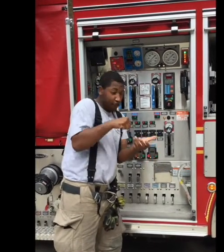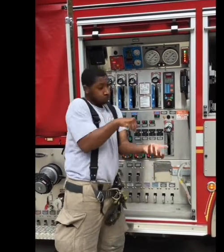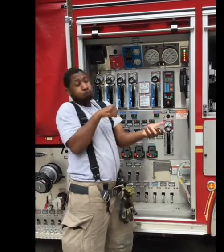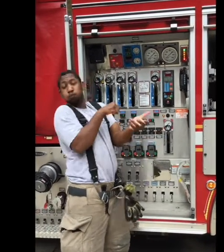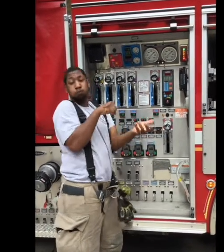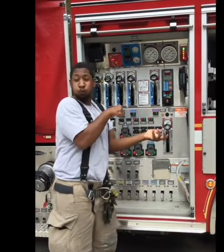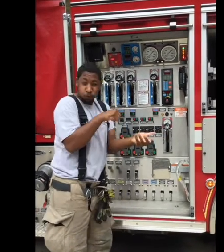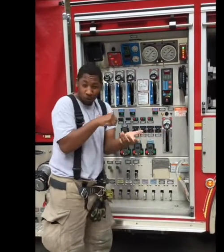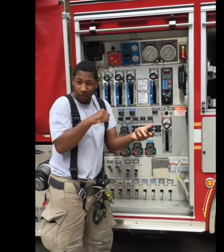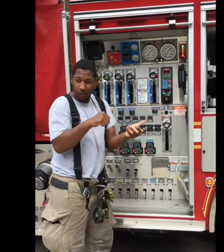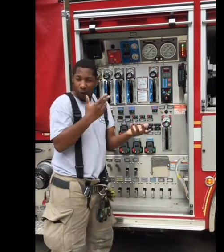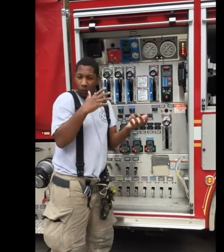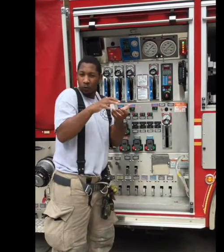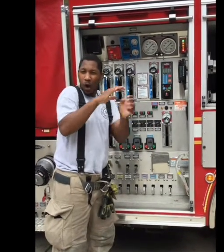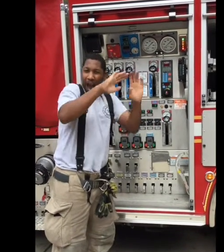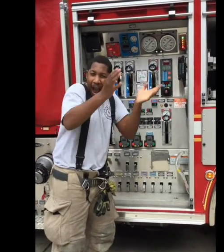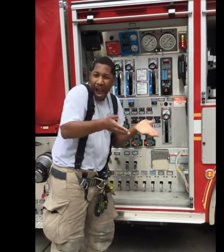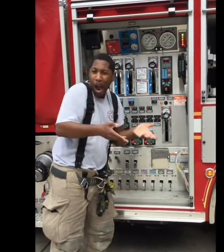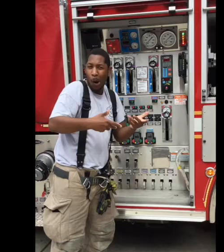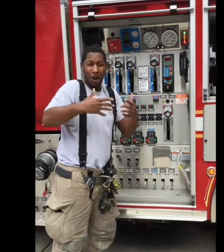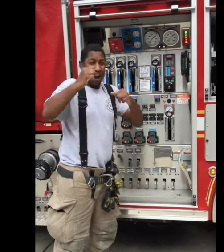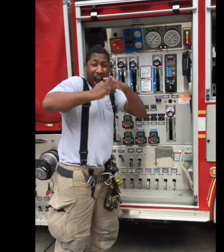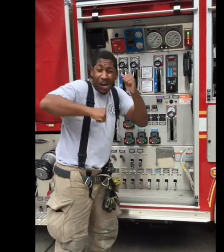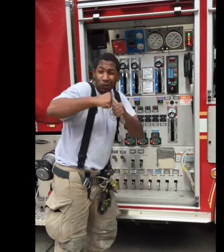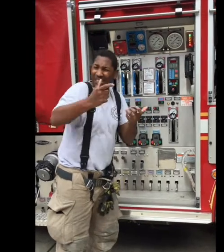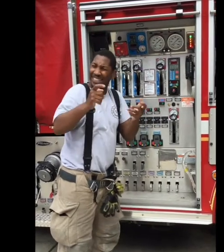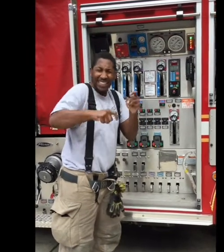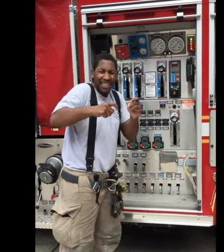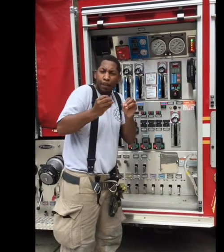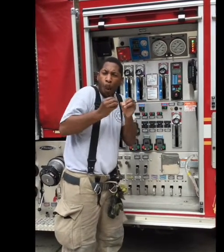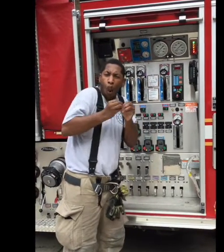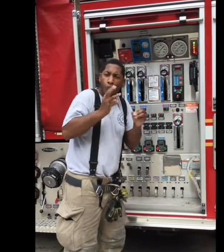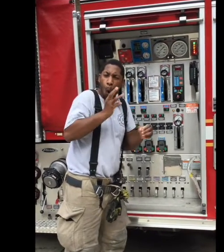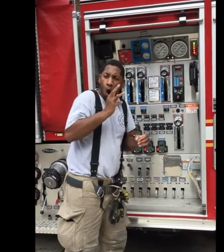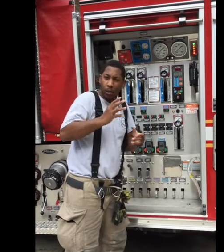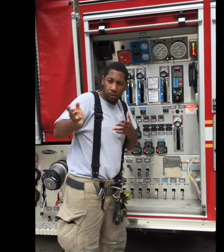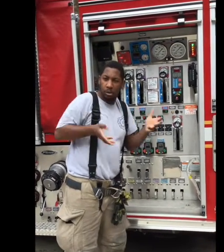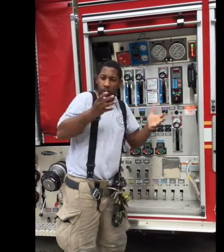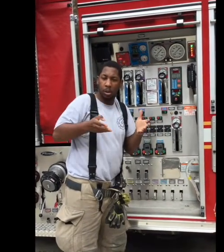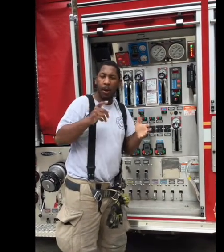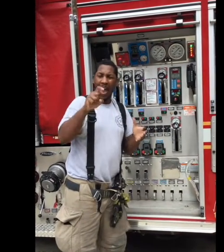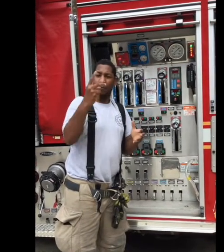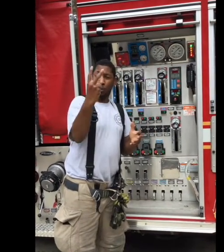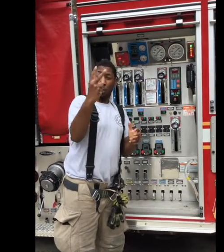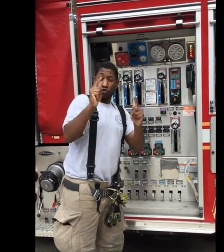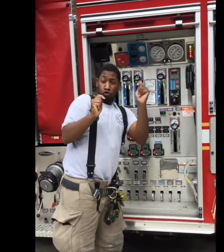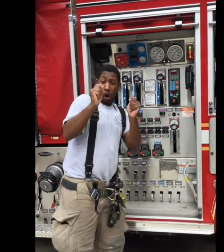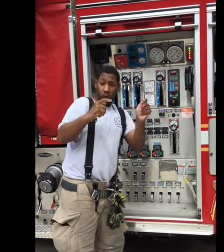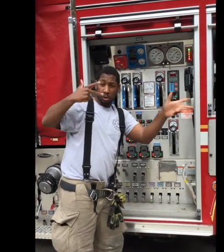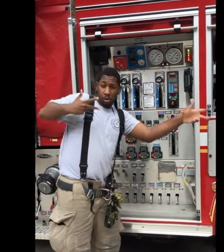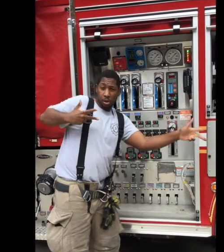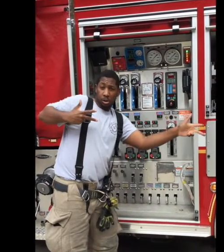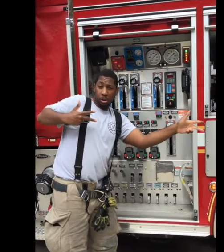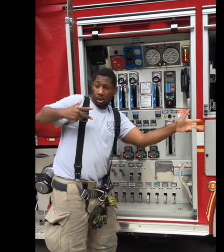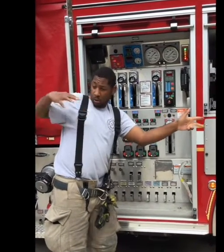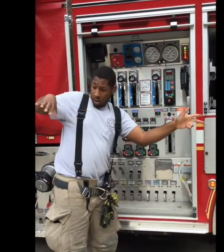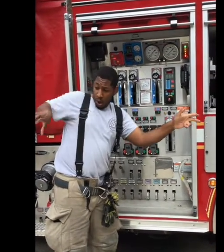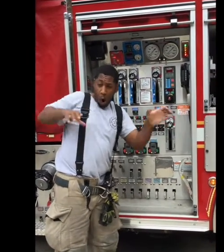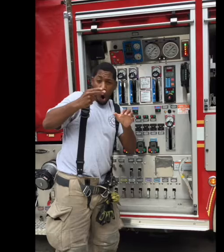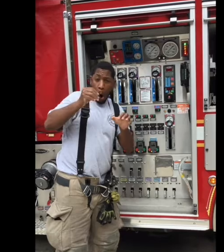pressure. You know, sometimes you don't want to have too much pressure if it's a smaller house or whatever. So you can control it this way. We might